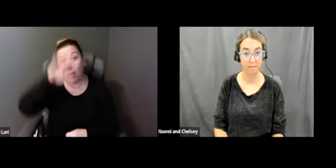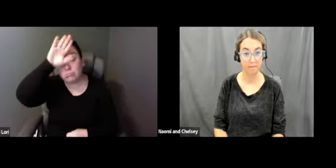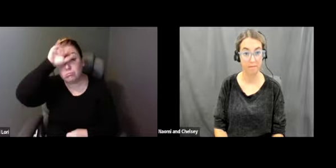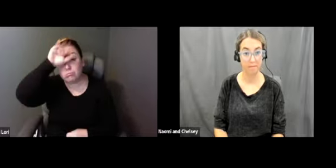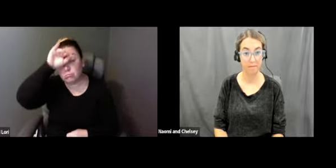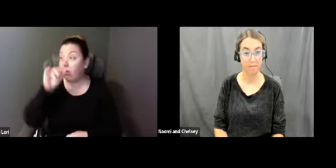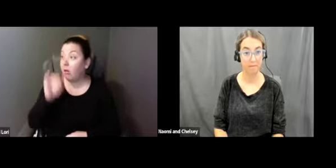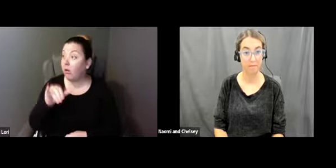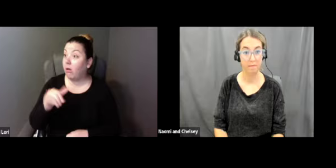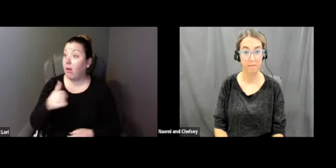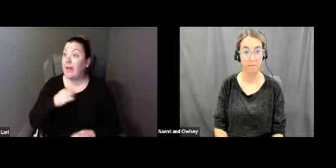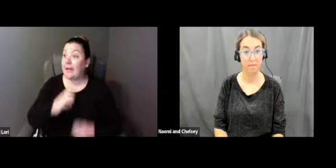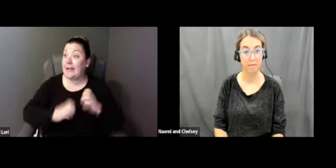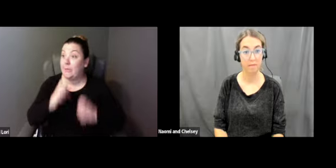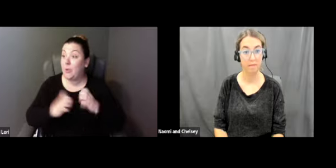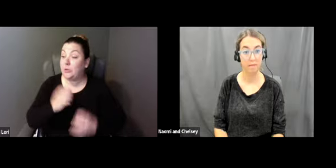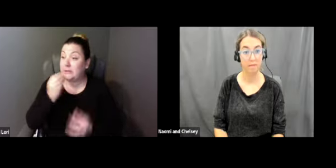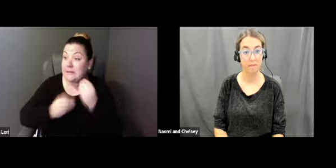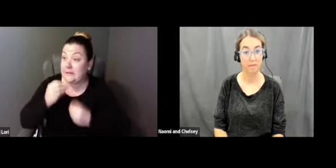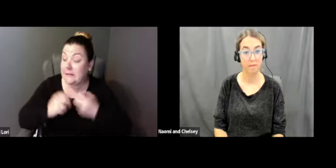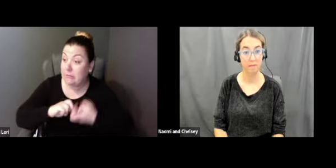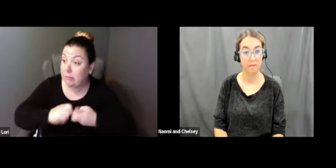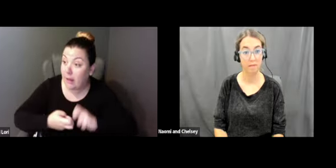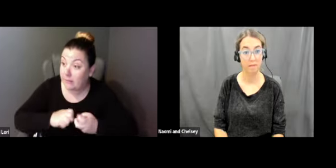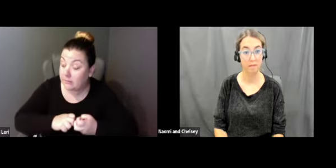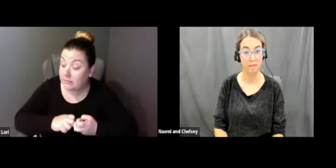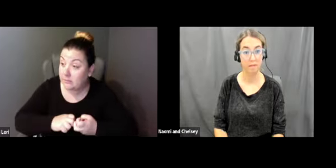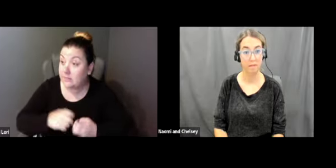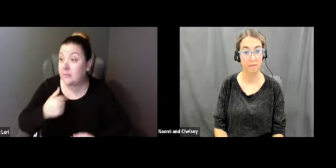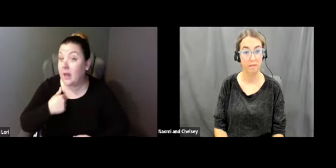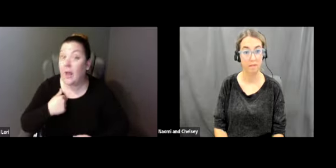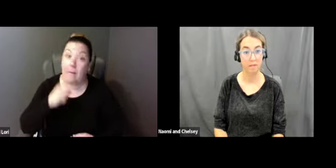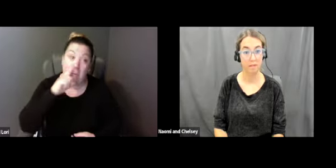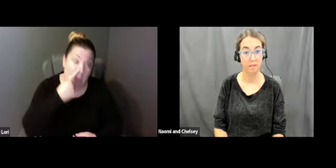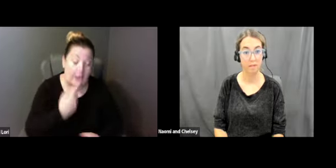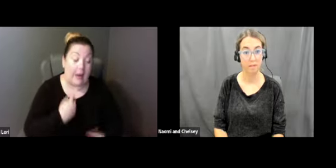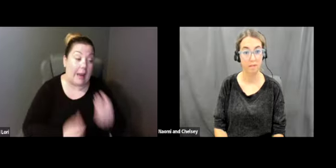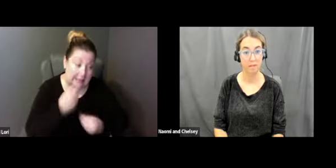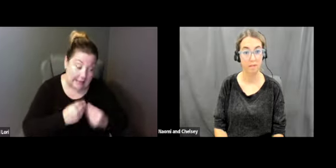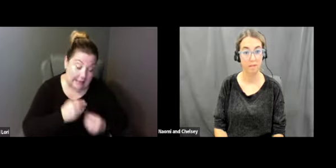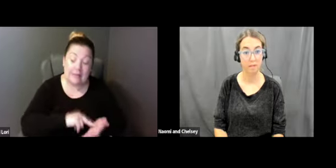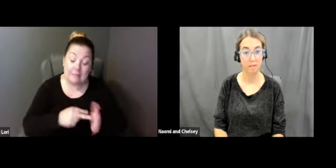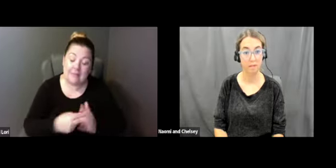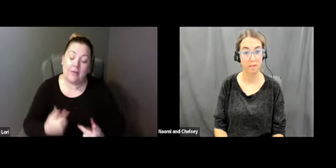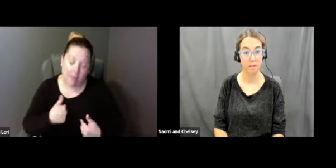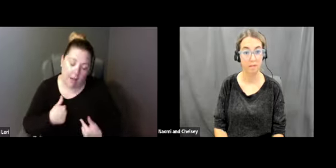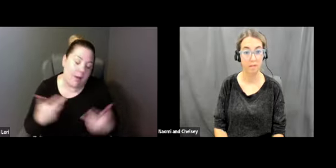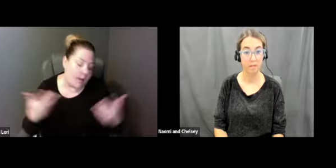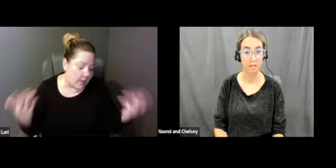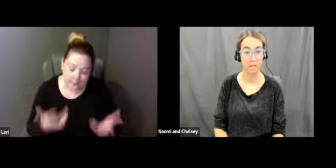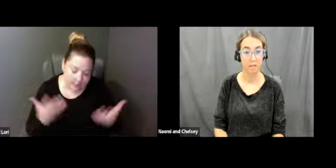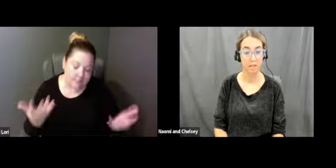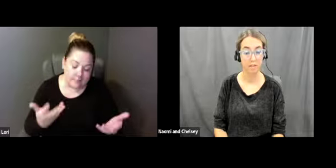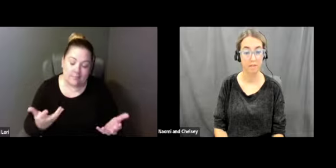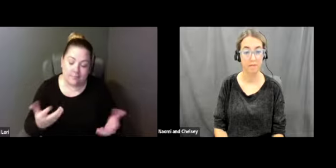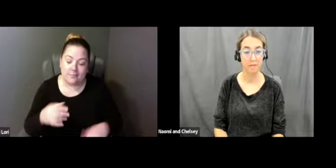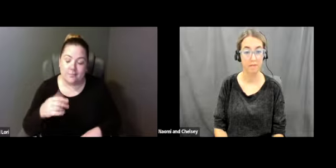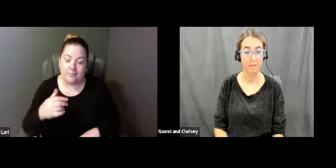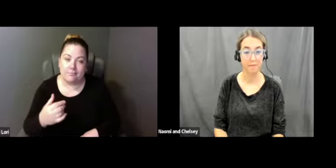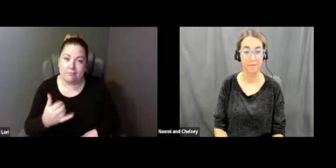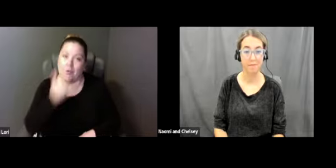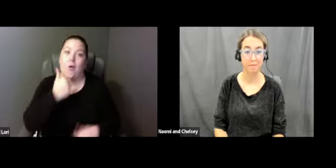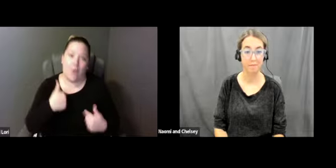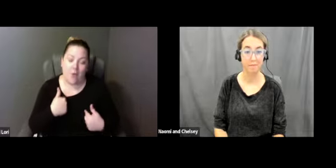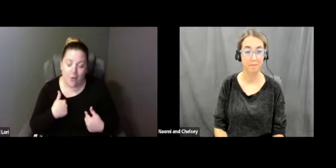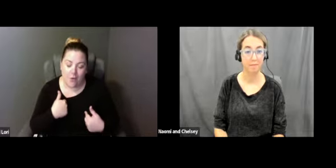had emotional eating issues because I got bored sometimes. And sometimes when I got bored, I would make food. My experience